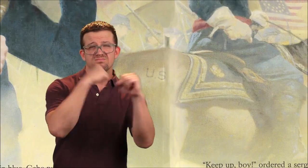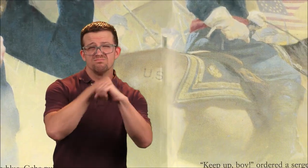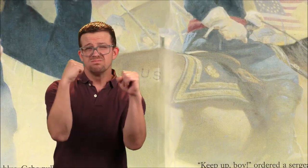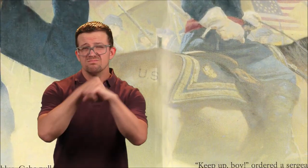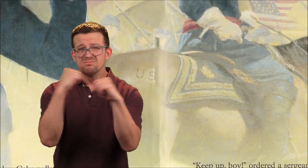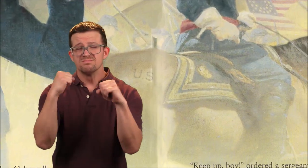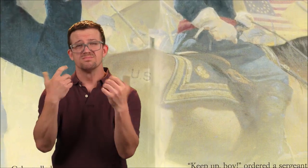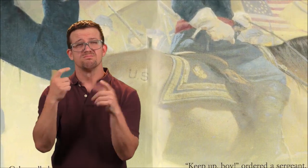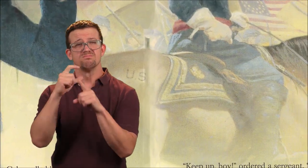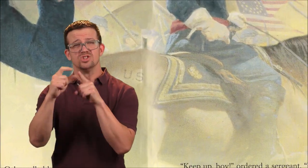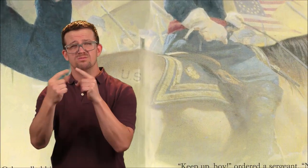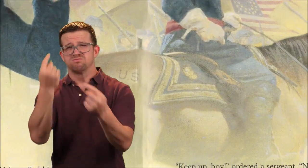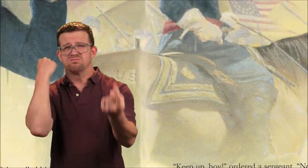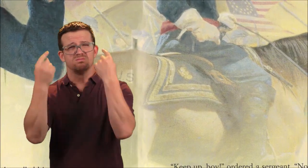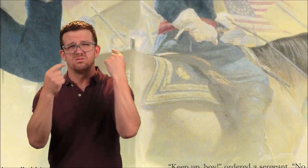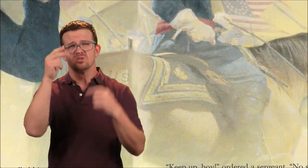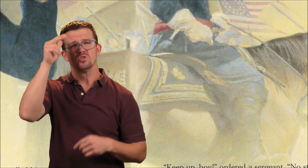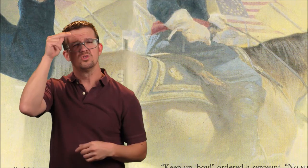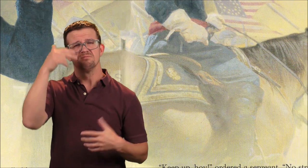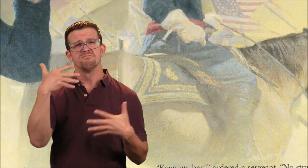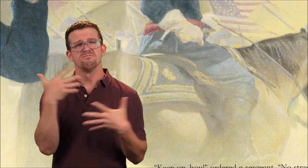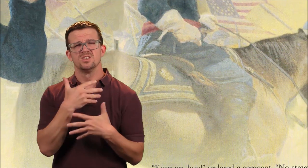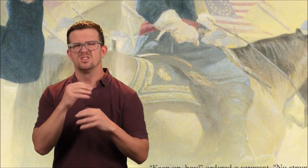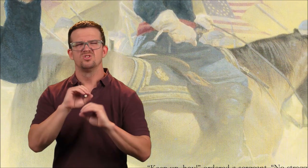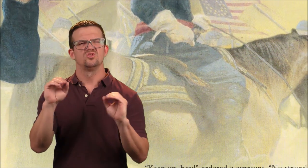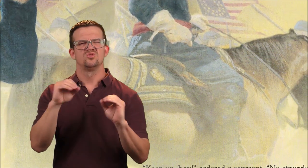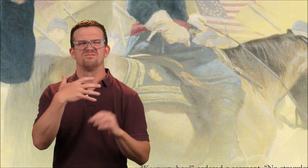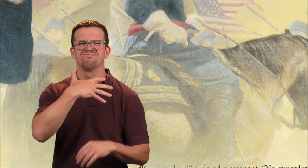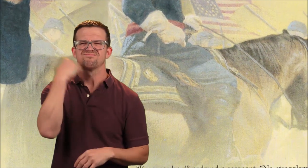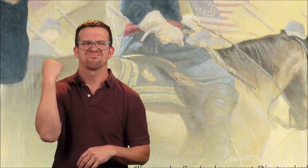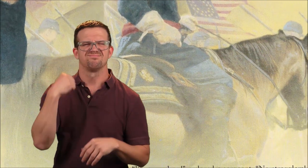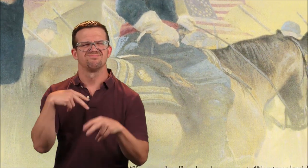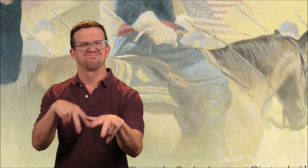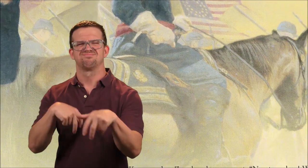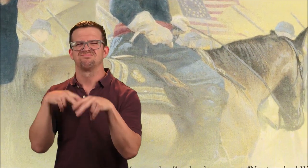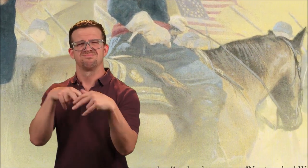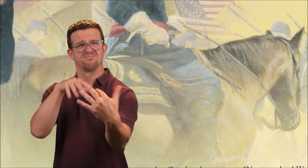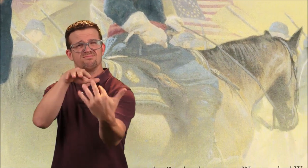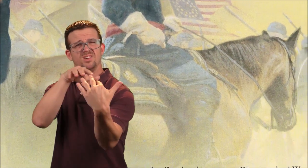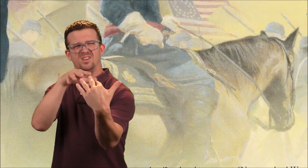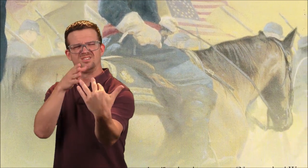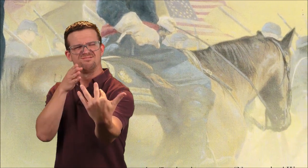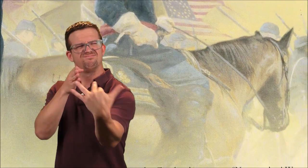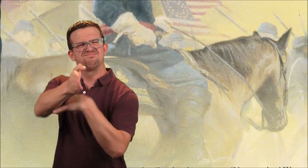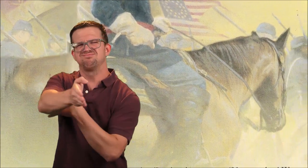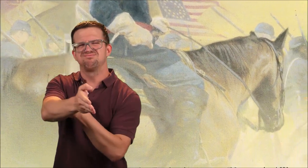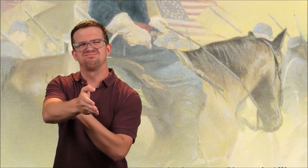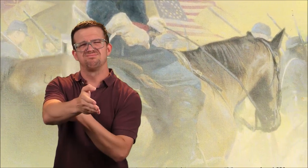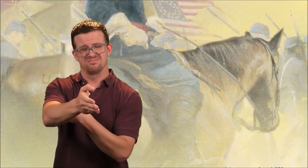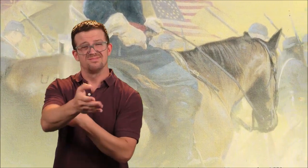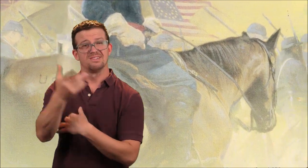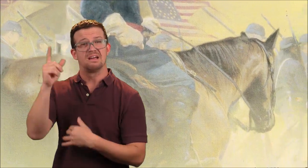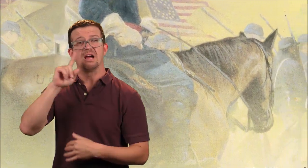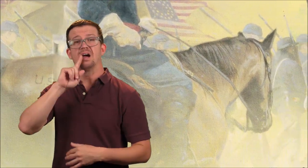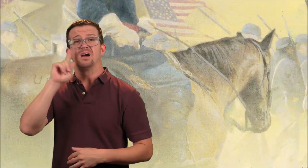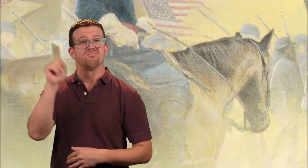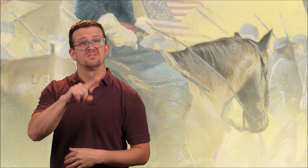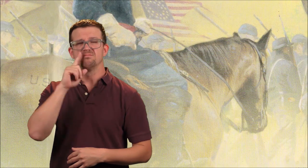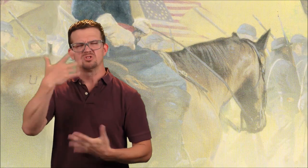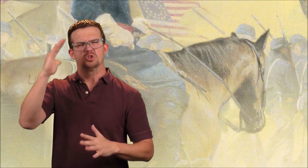busting shells nor flying bullets spooked him. He'd charge into battle, knowing all the commands